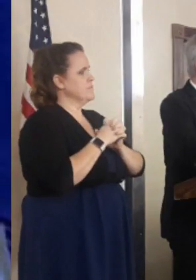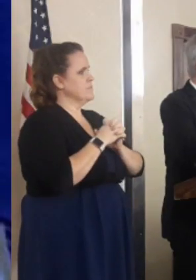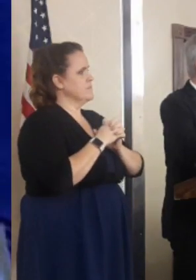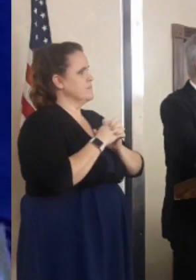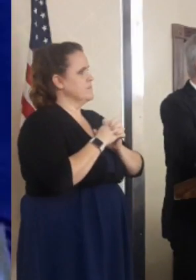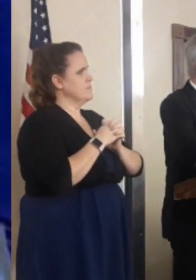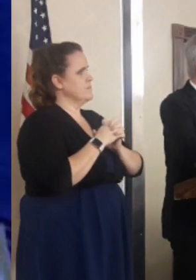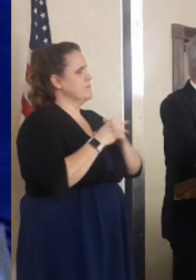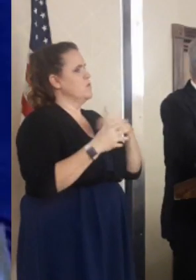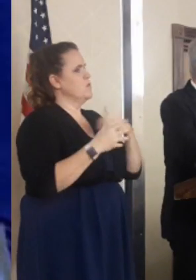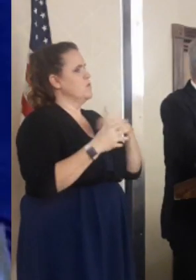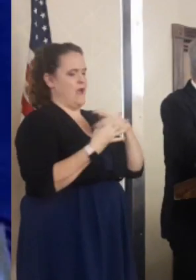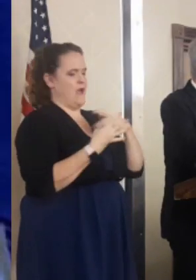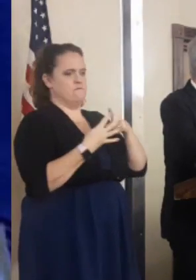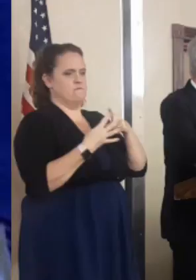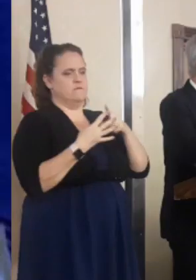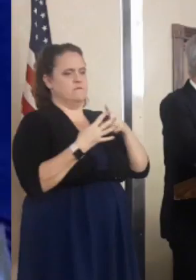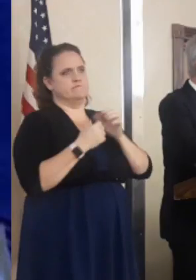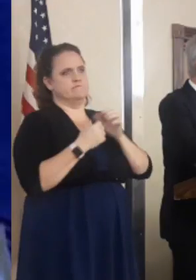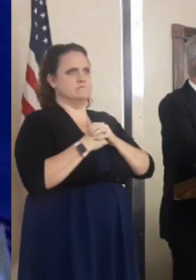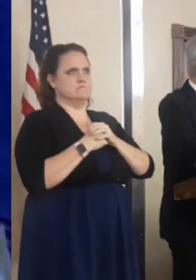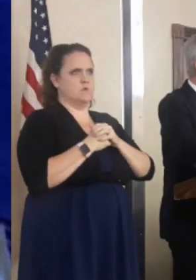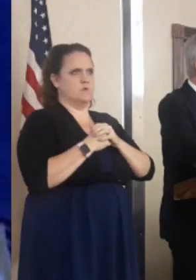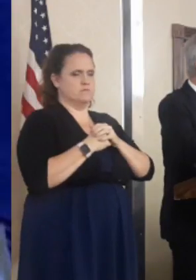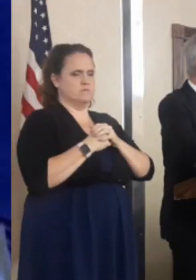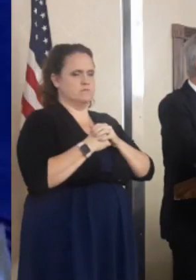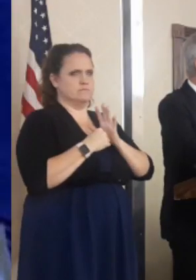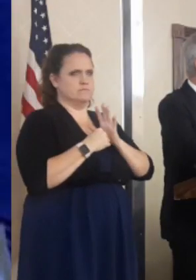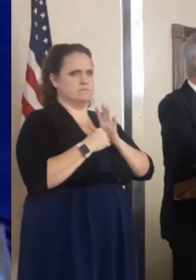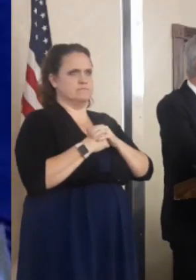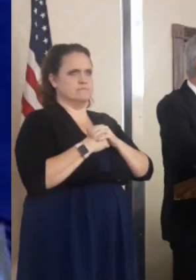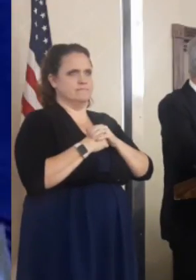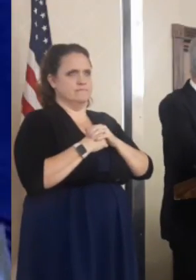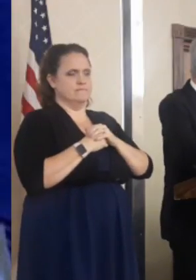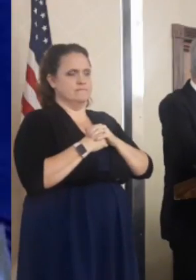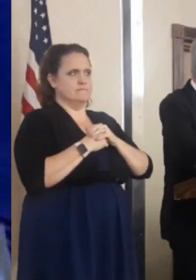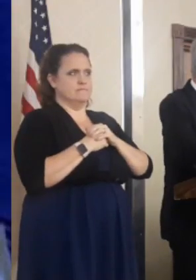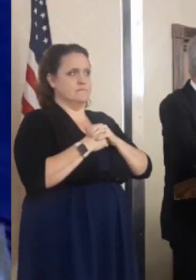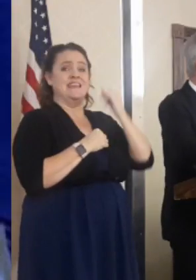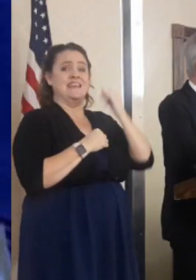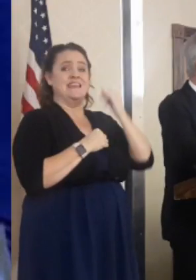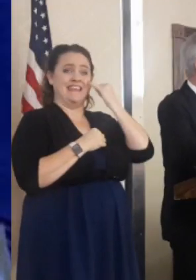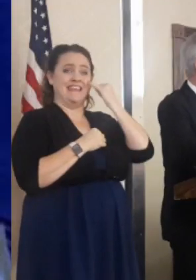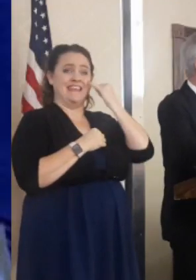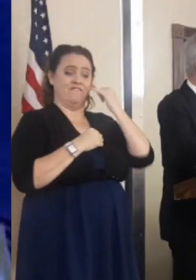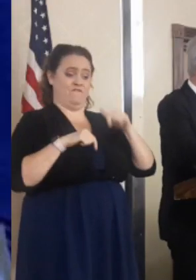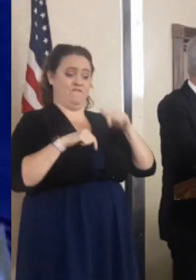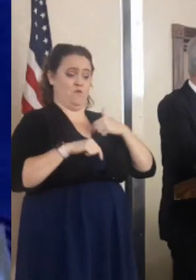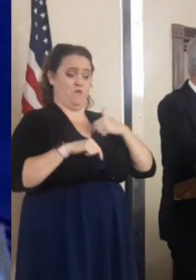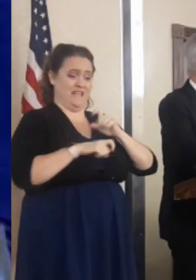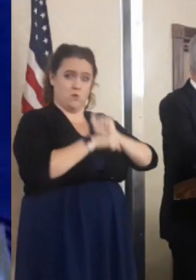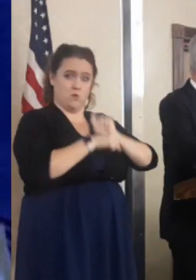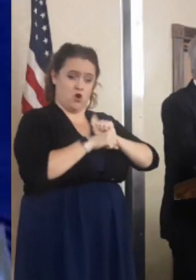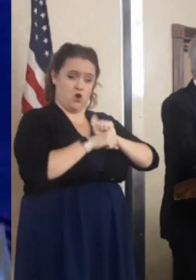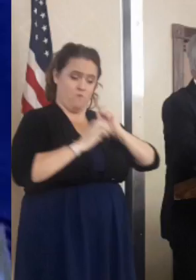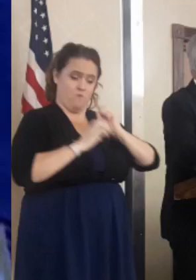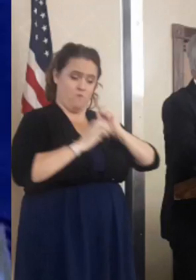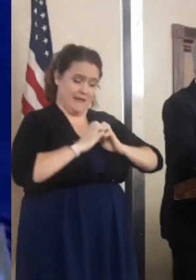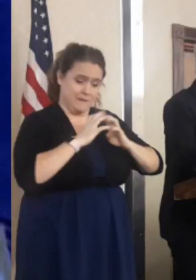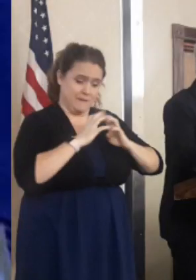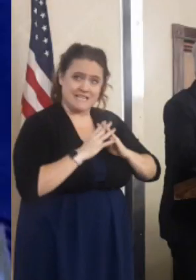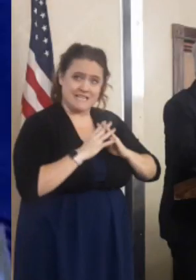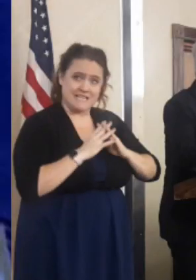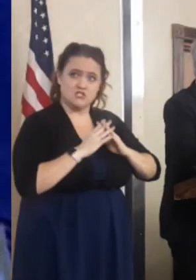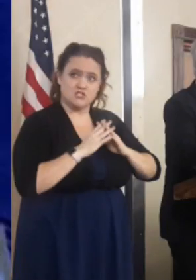for efforts where we need implementation work rather than so much decision work, a great